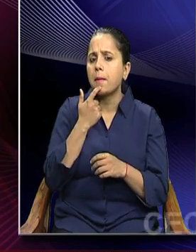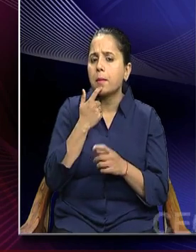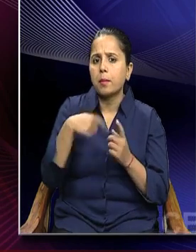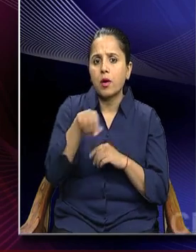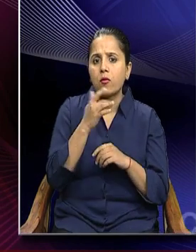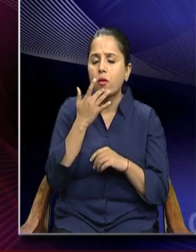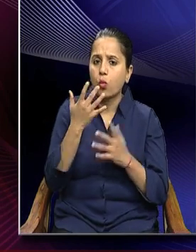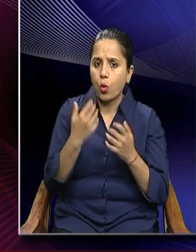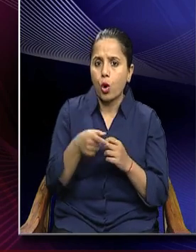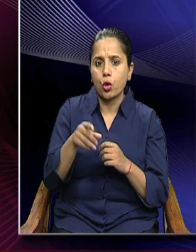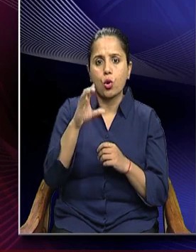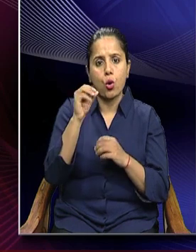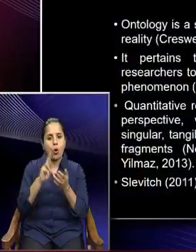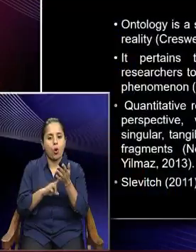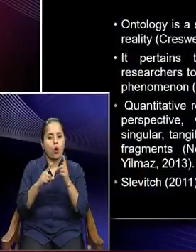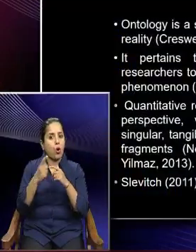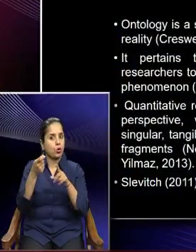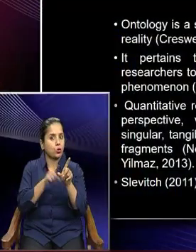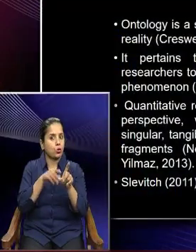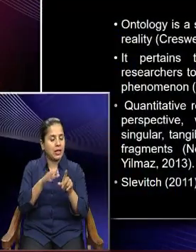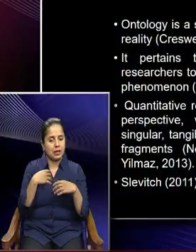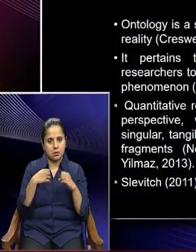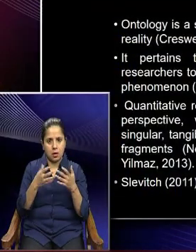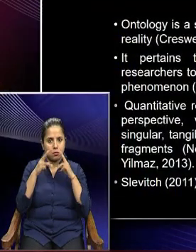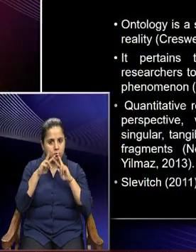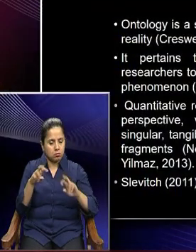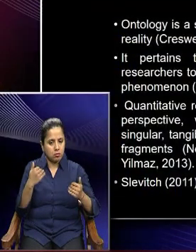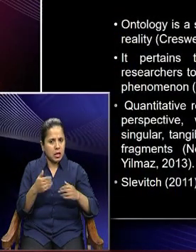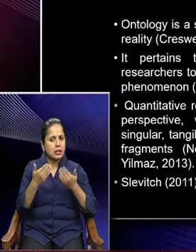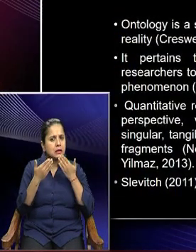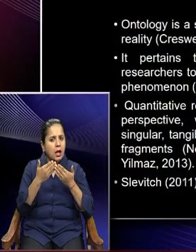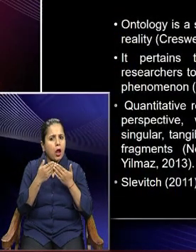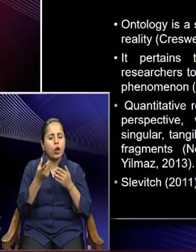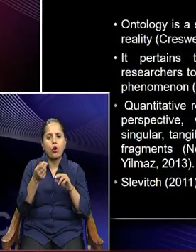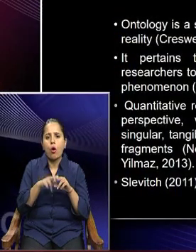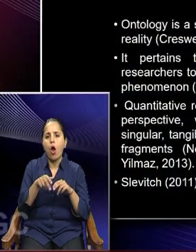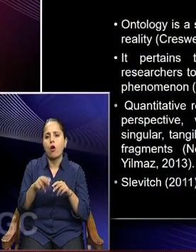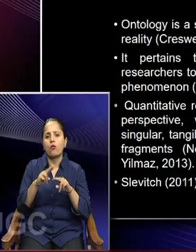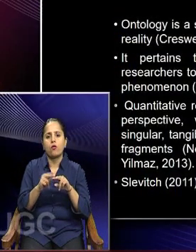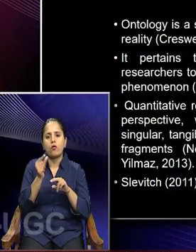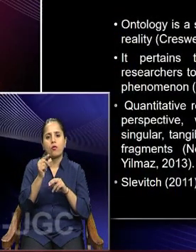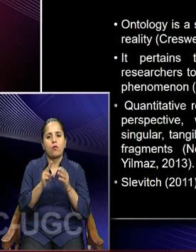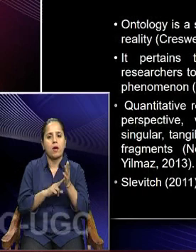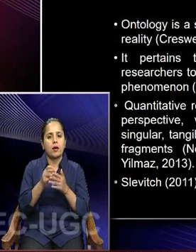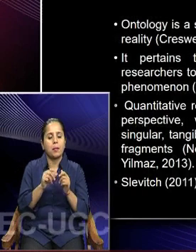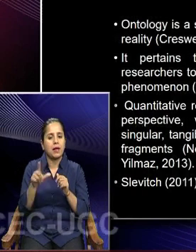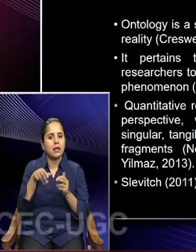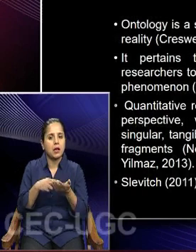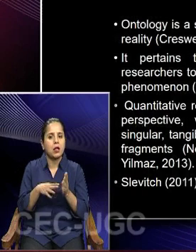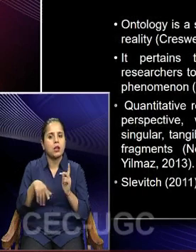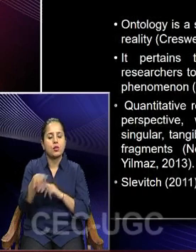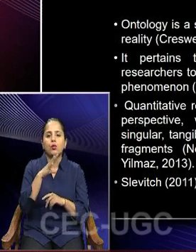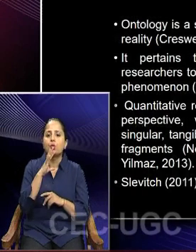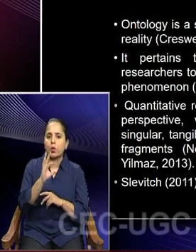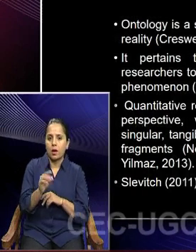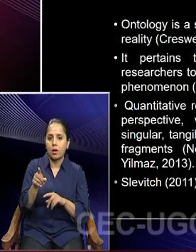ontology. So, ontology, as we have studied, is a study of the fundamental nature of reality. So, it